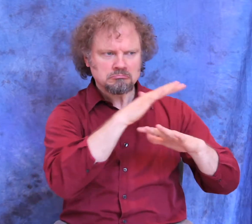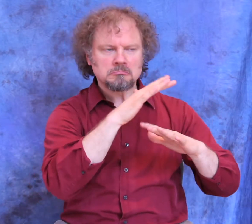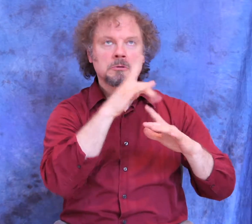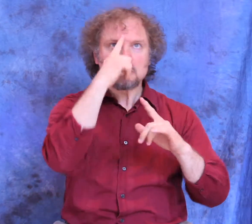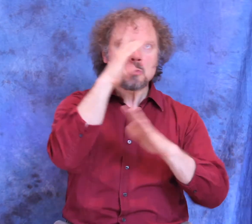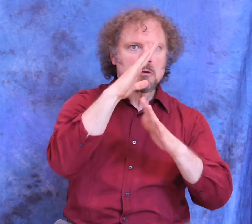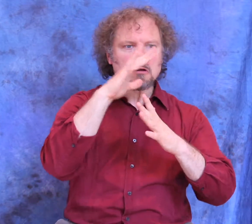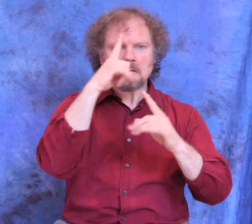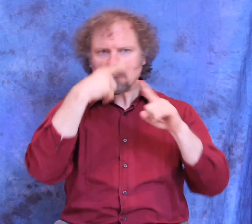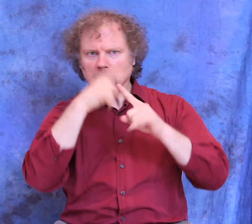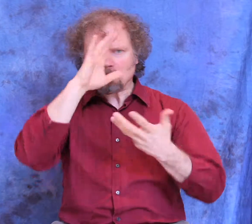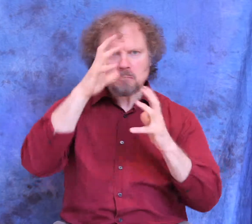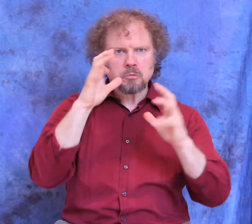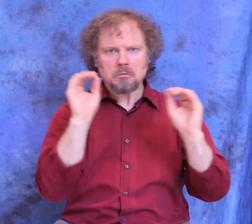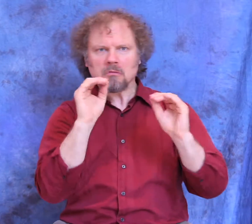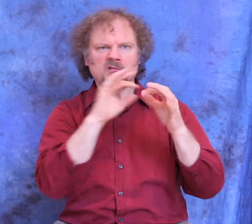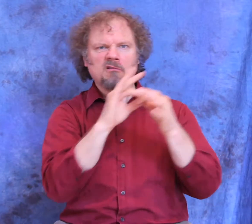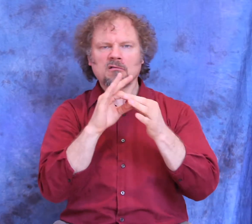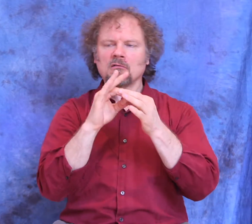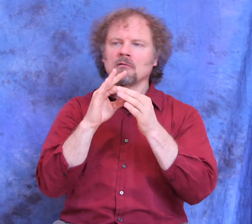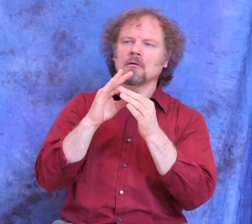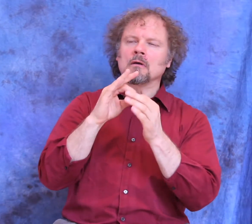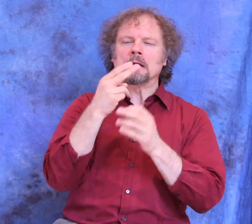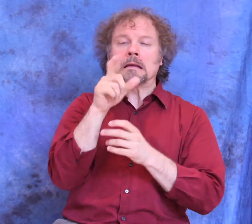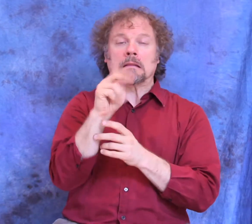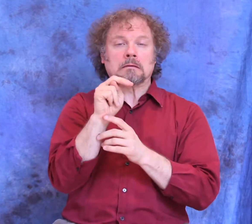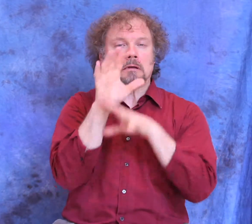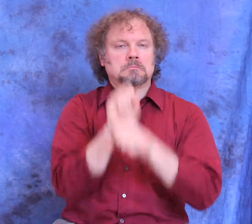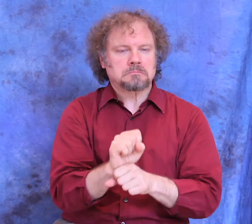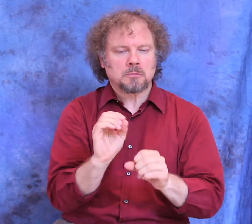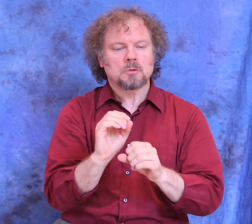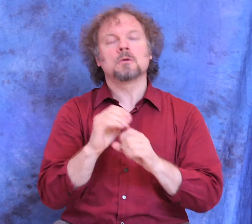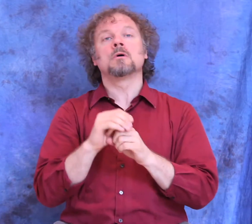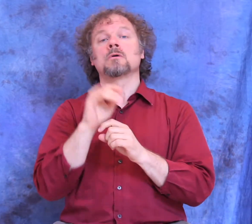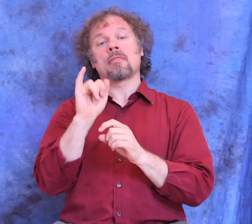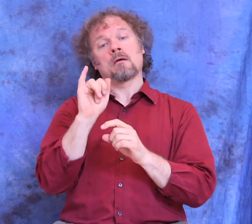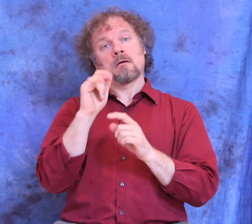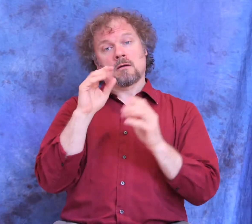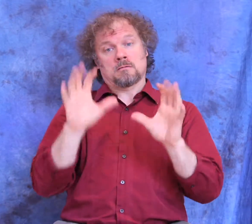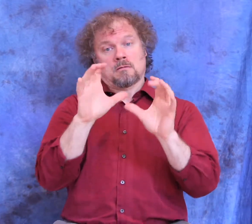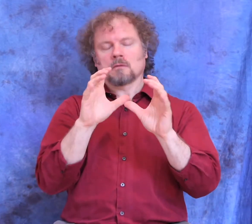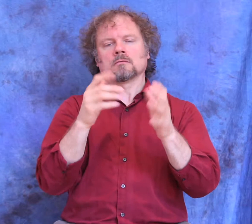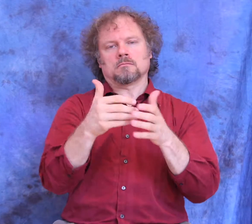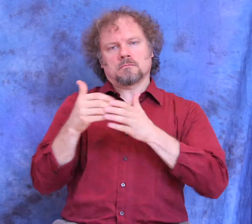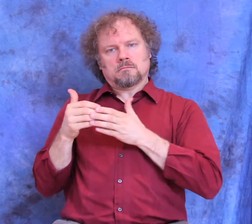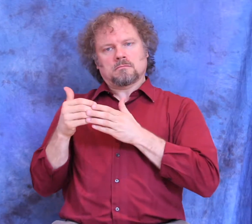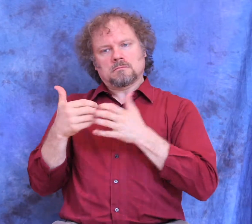this would be confused with a heathen custom. These greens must be set aside for use before Shavuos. If